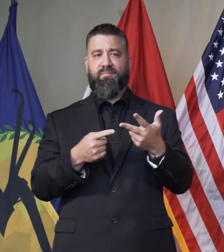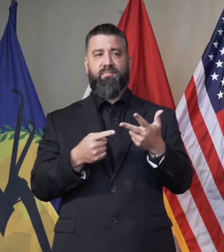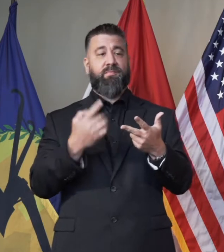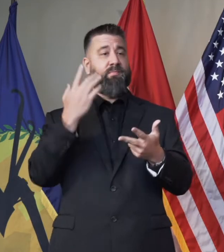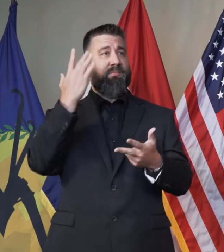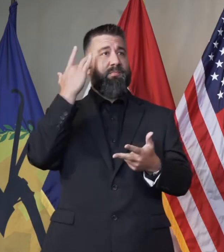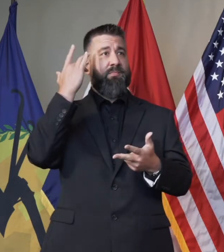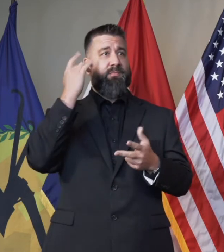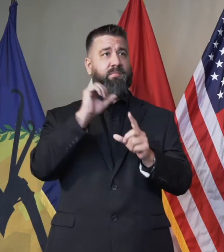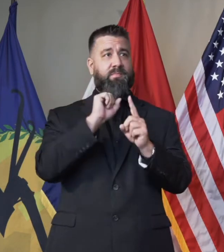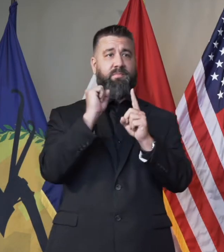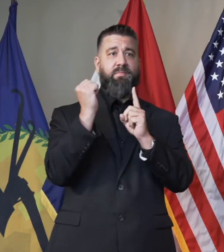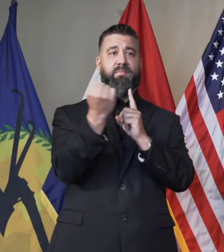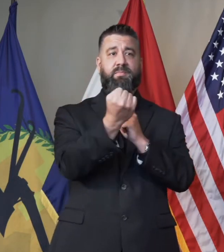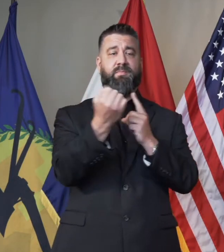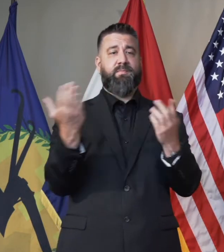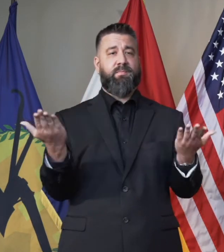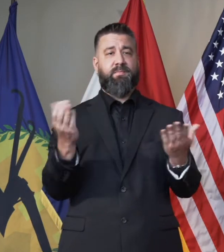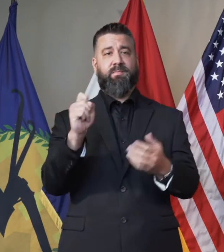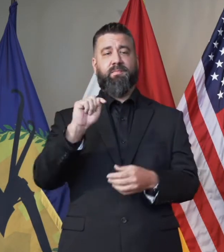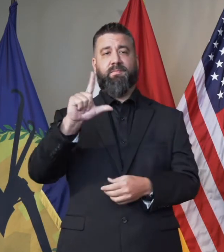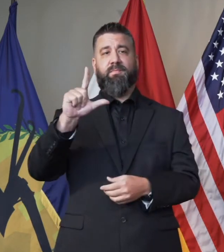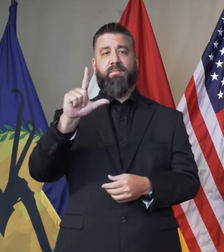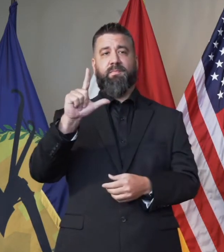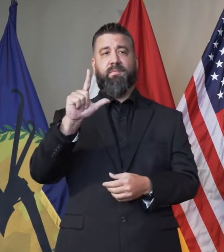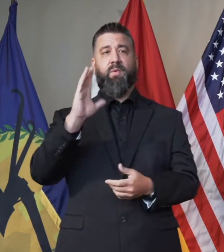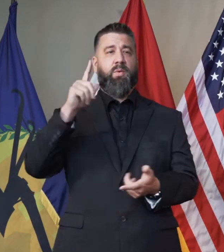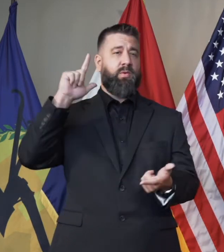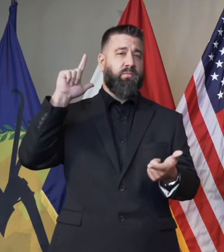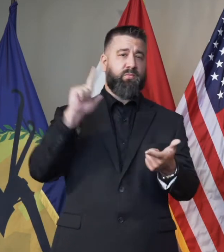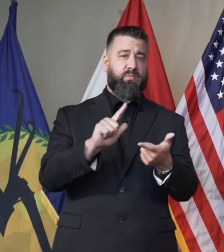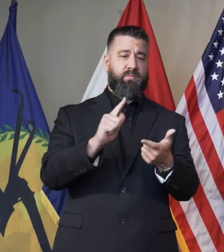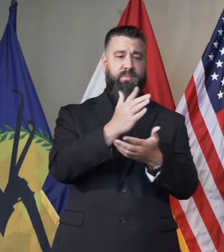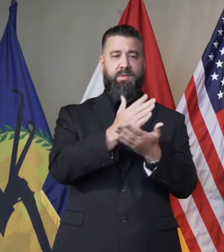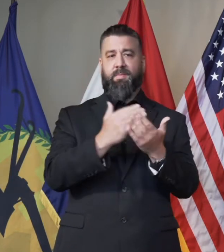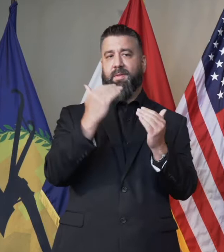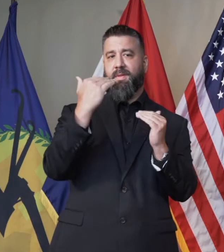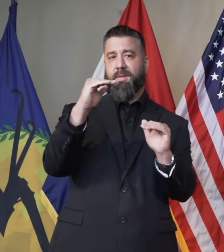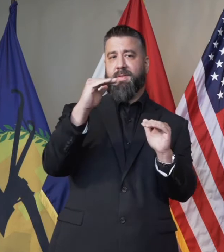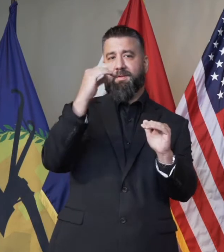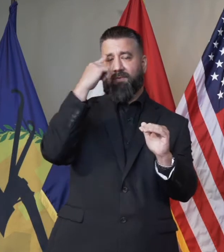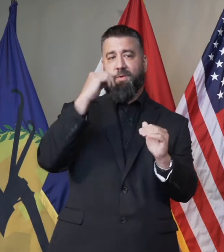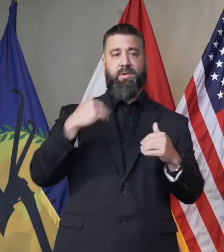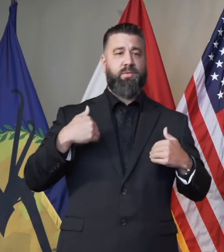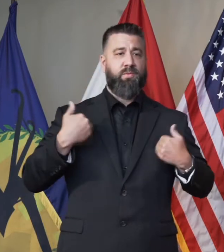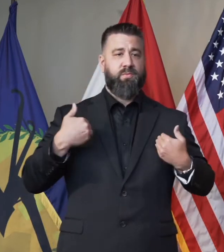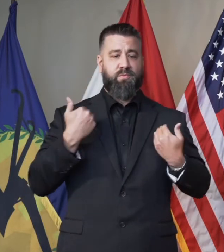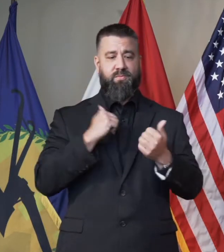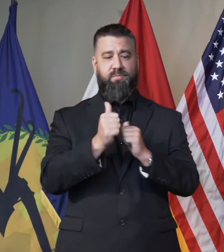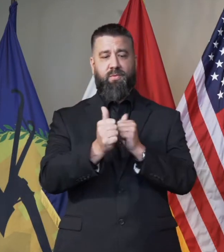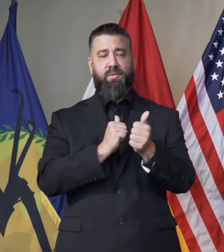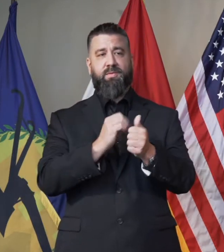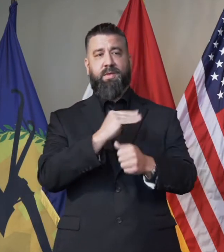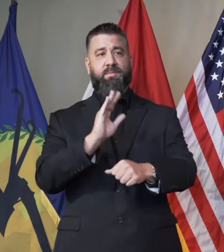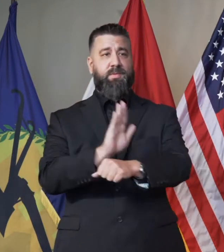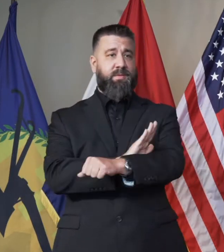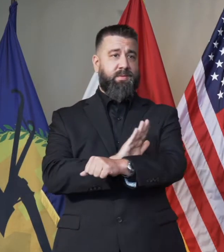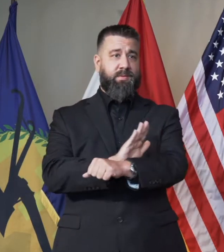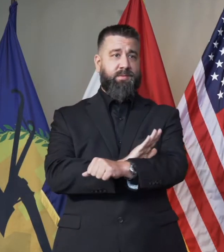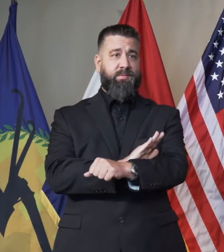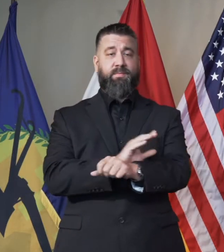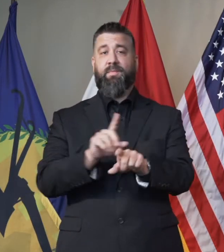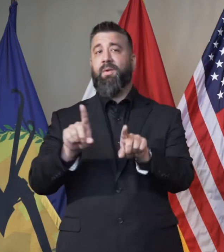of St. Louis County are stable enough, we're rolling back some restrictions on youth sports and businesses. And we're